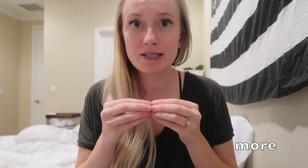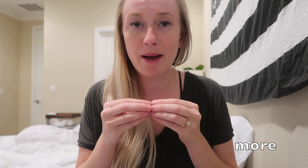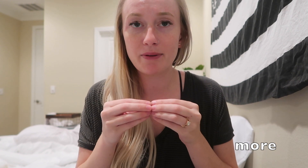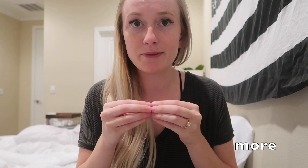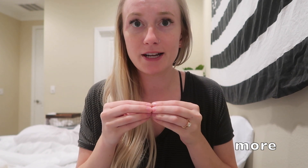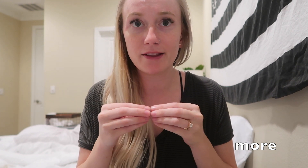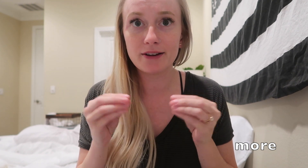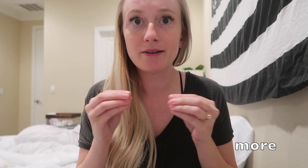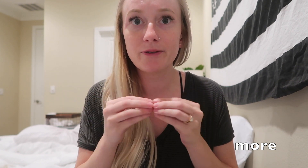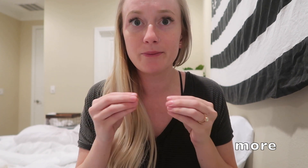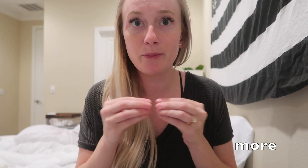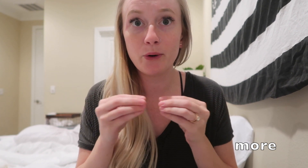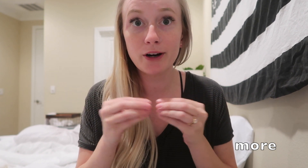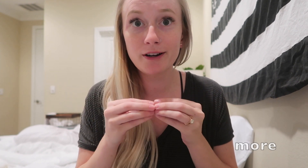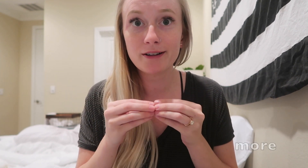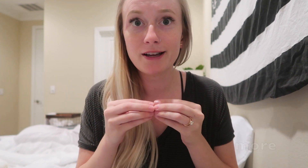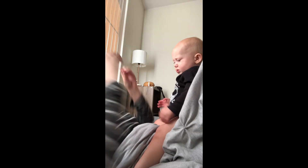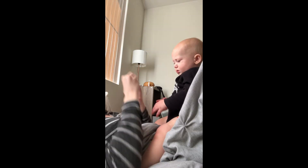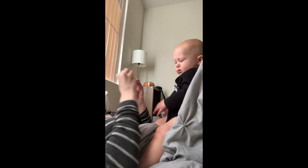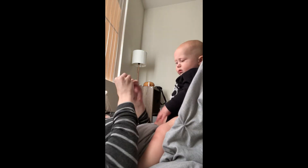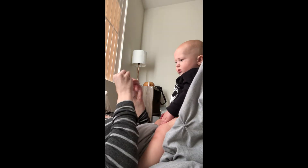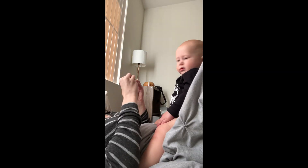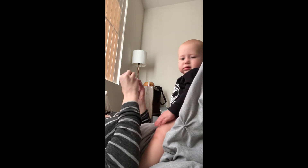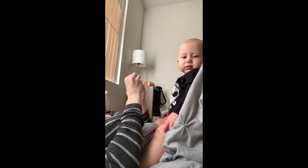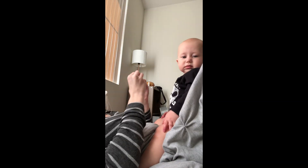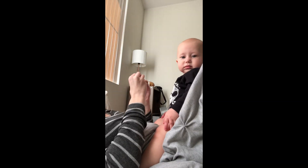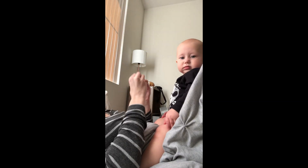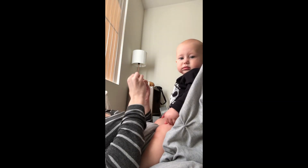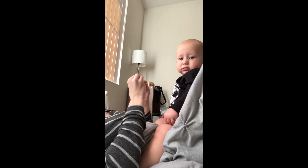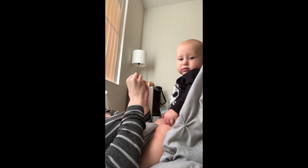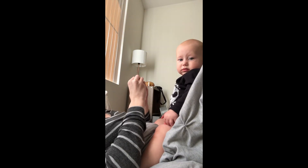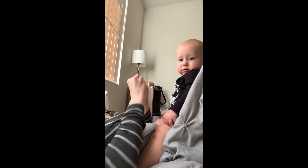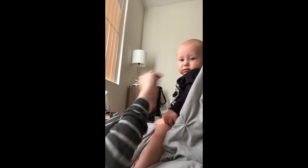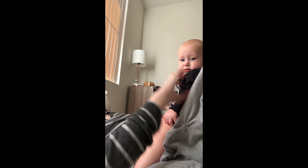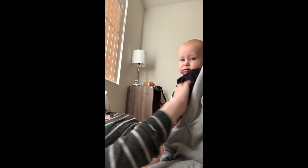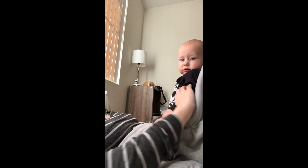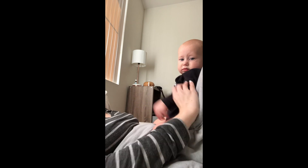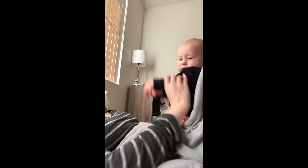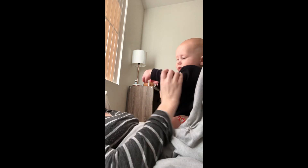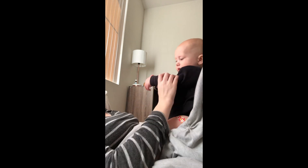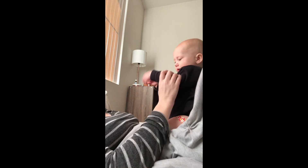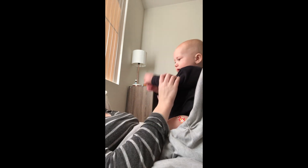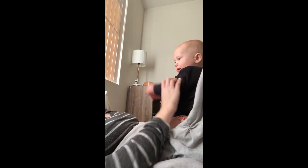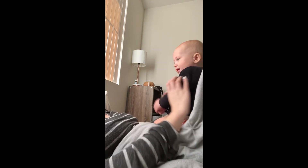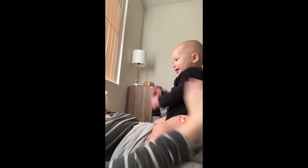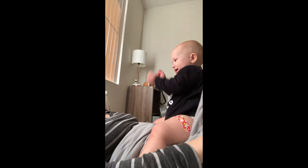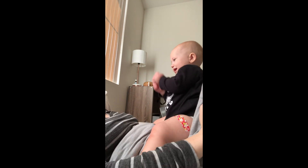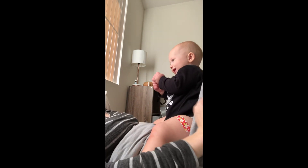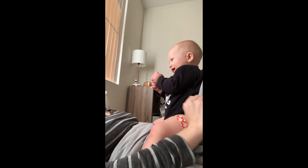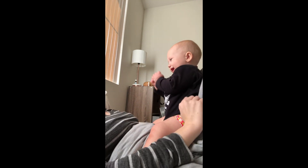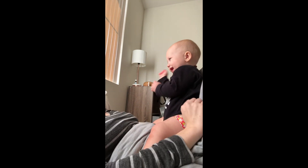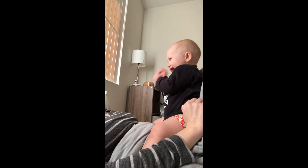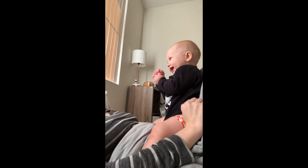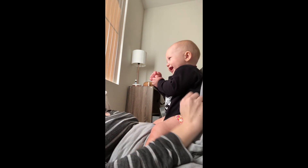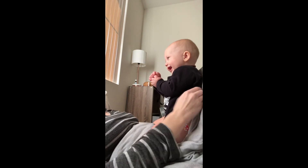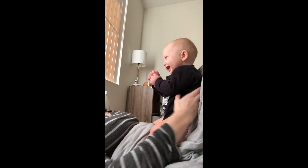tap them together. More. More. Say, more. More.